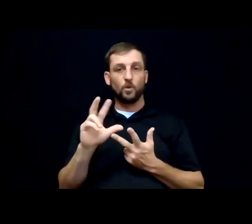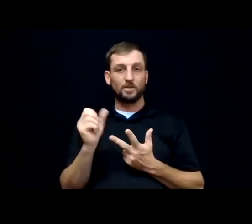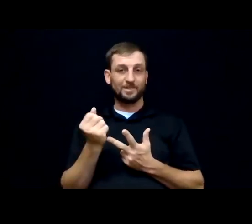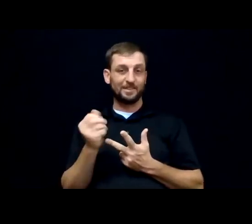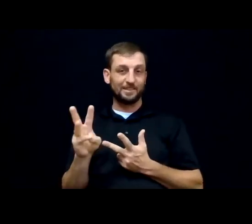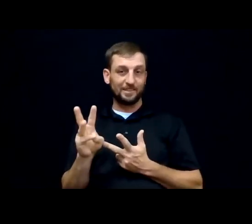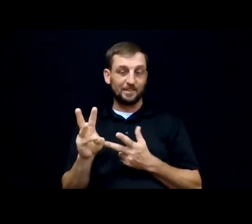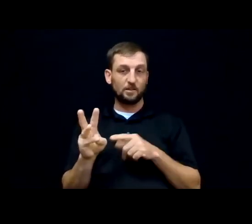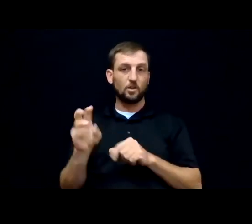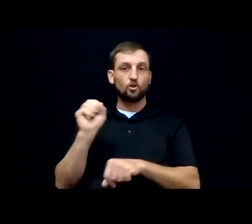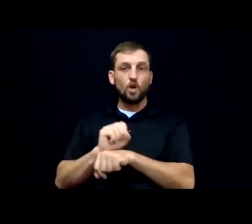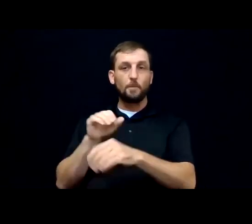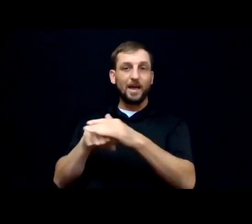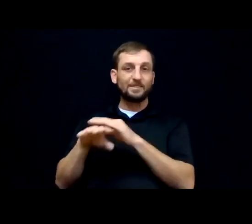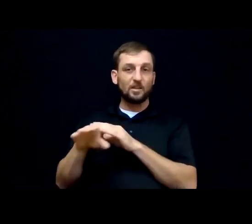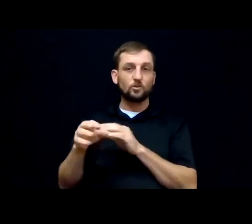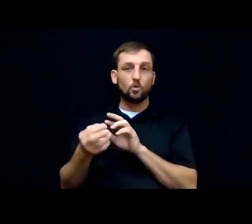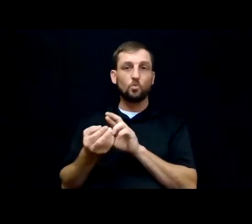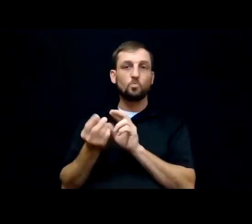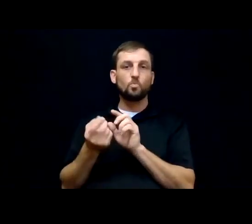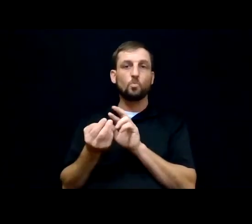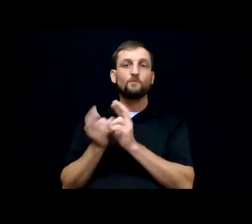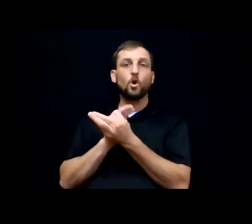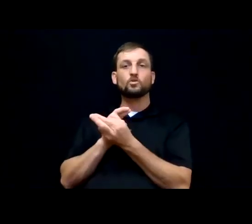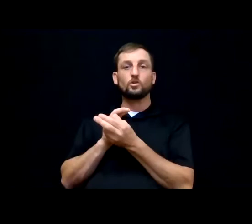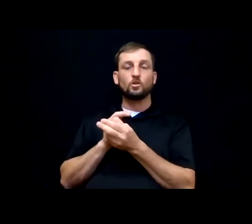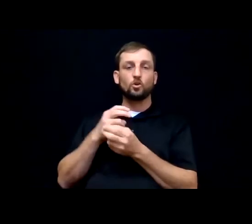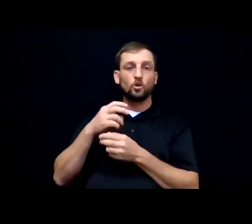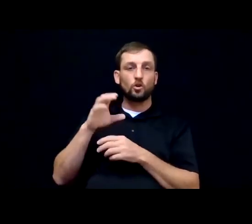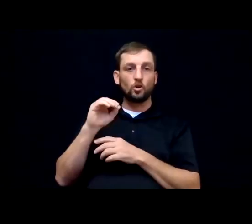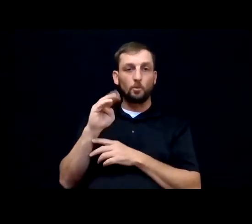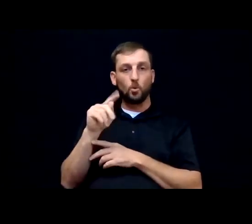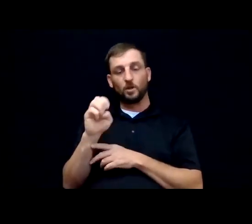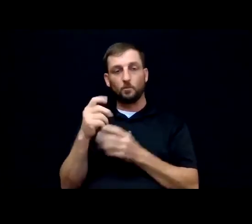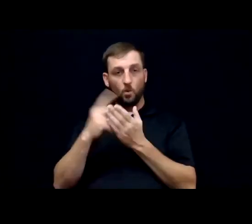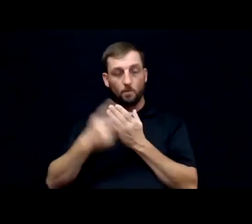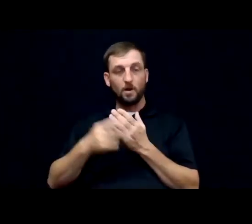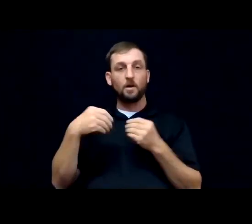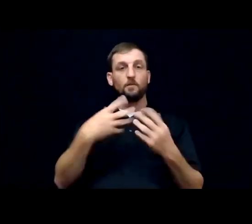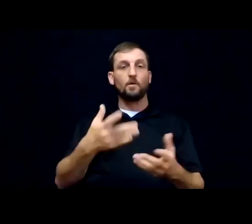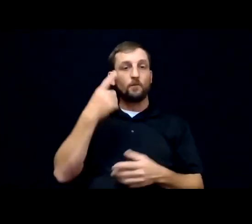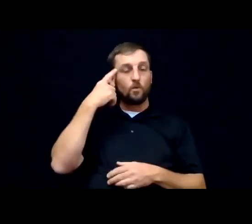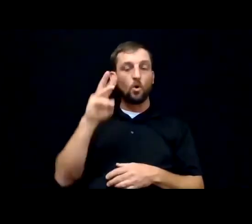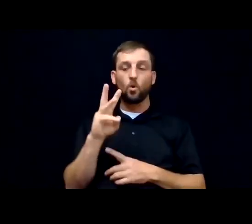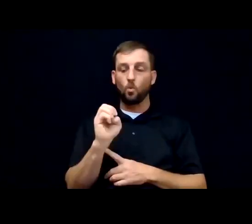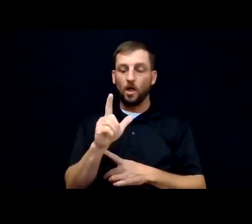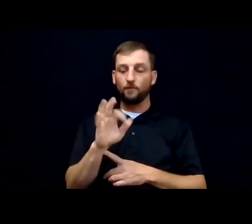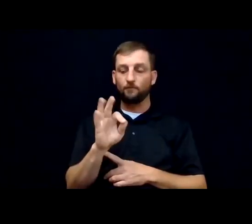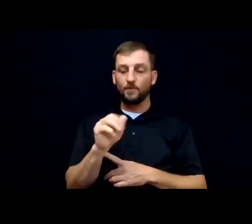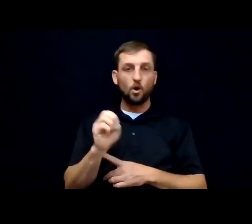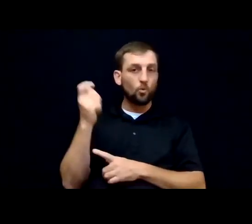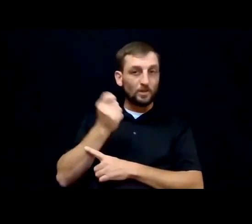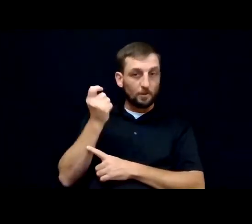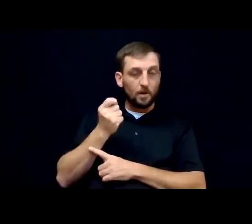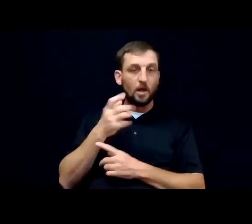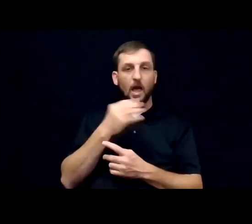Access Reverse Commute Program. This provides transportation services to individuals who are welfare recipients and other